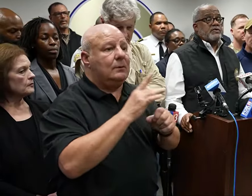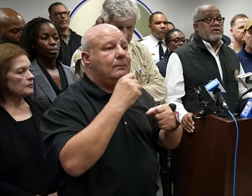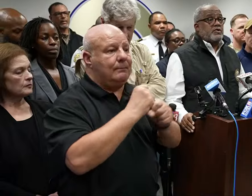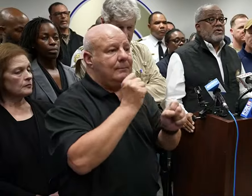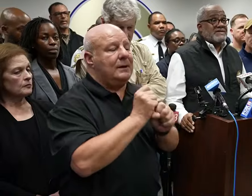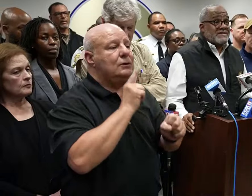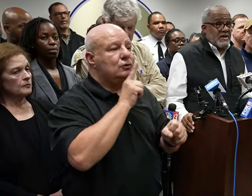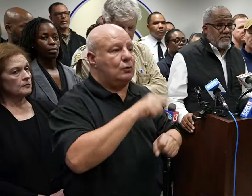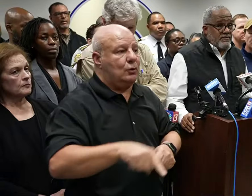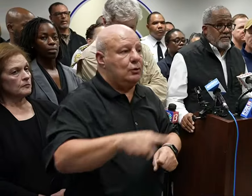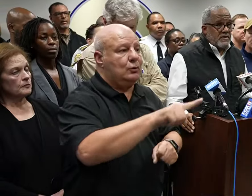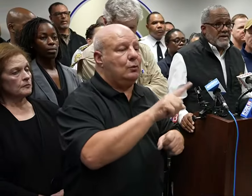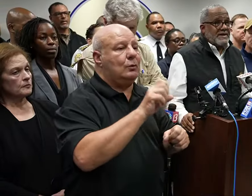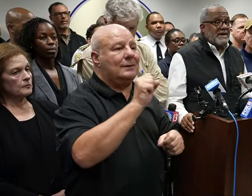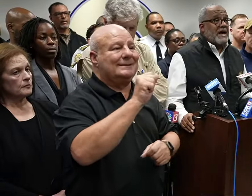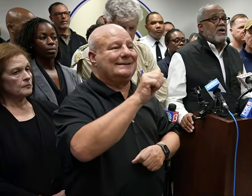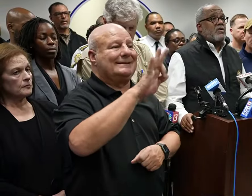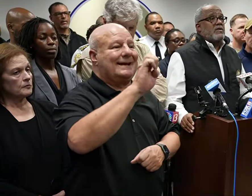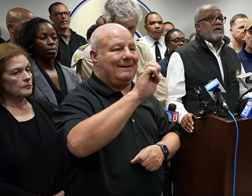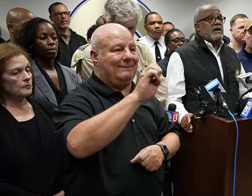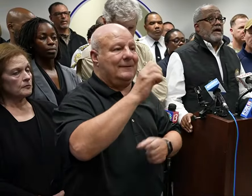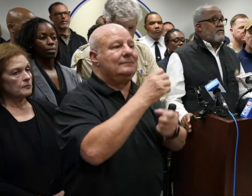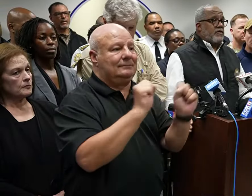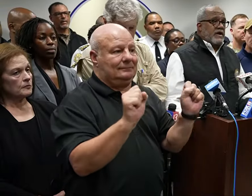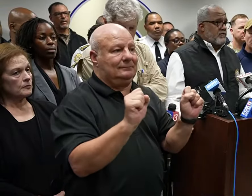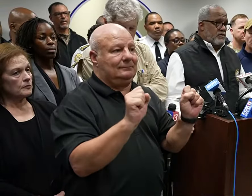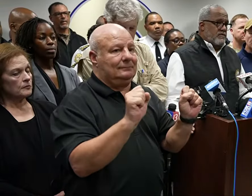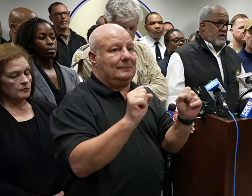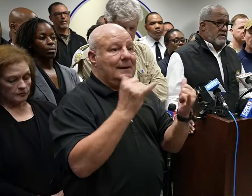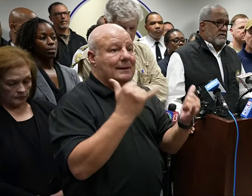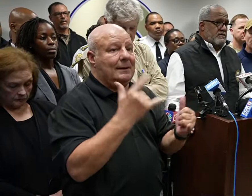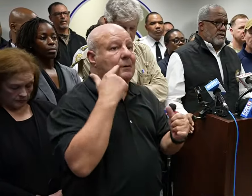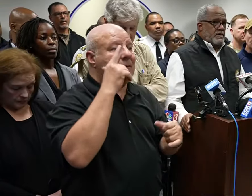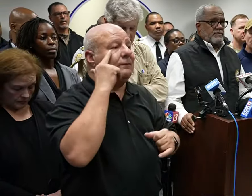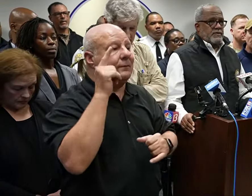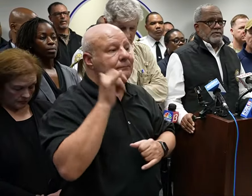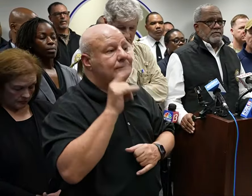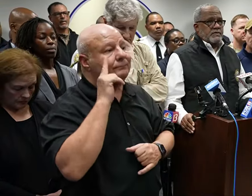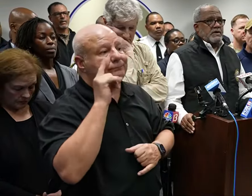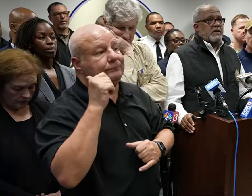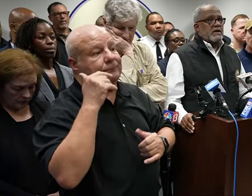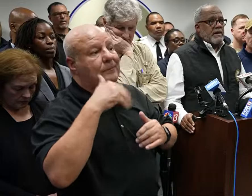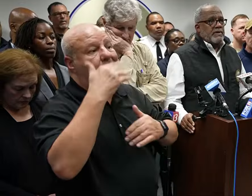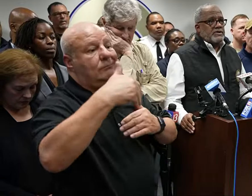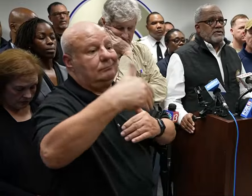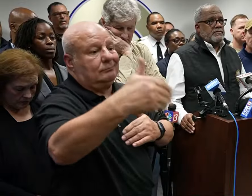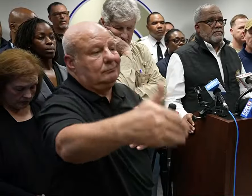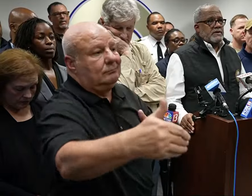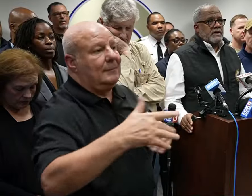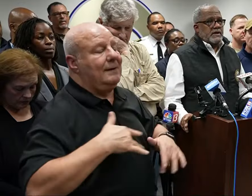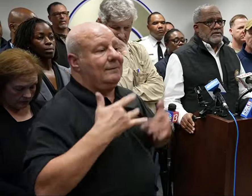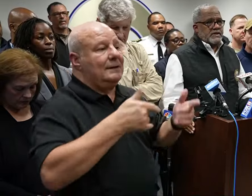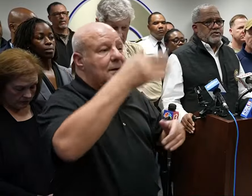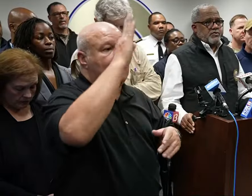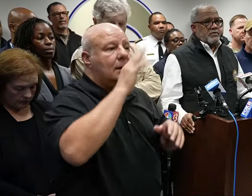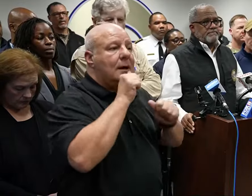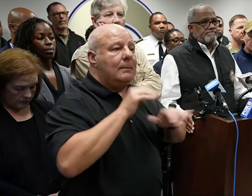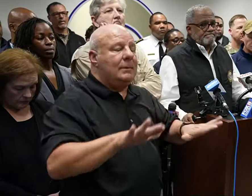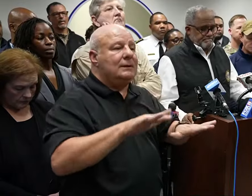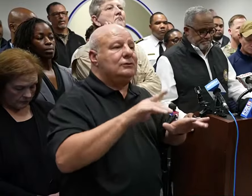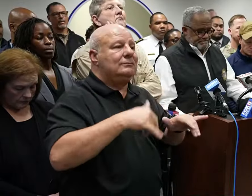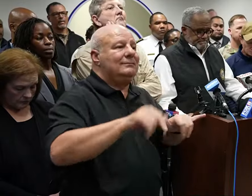make sure that you are safe now and for every event in the future. God bless you, and let's stay